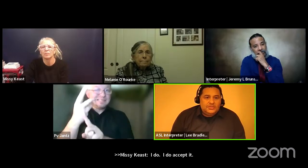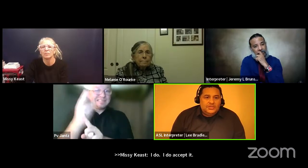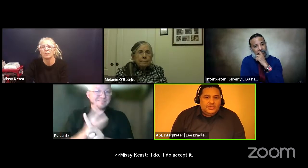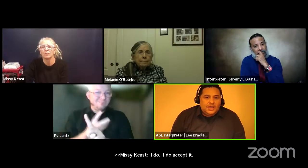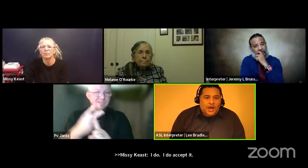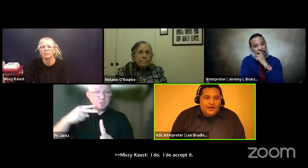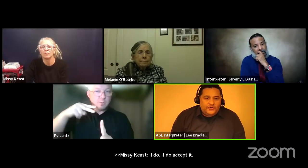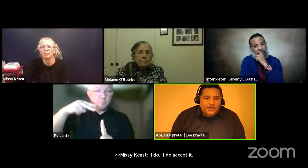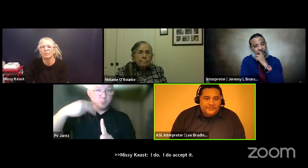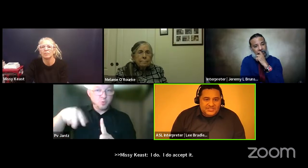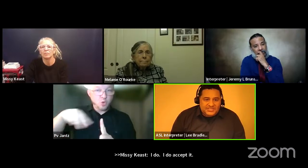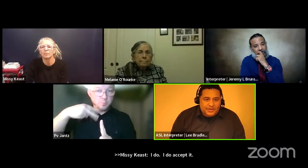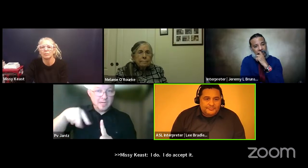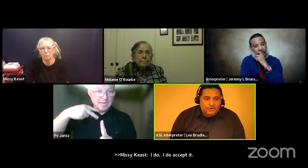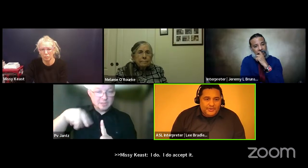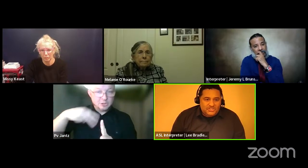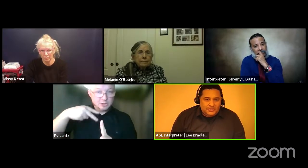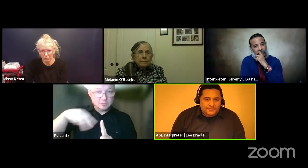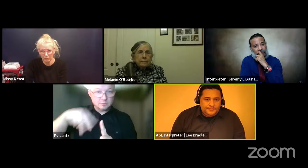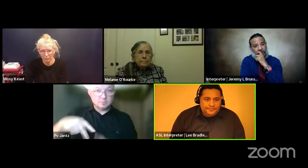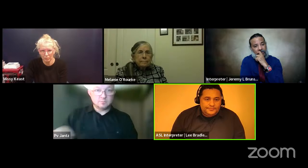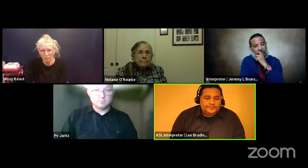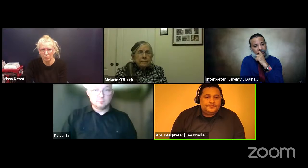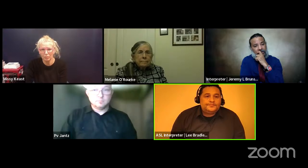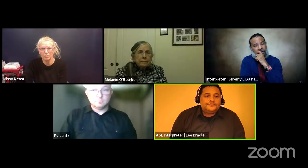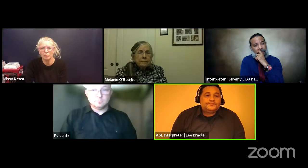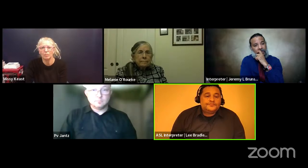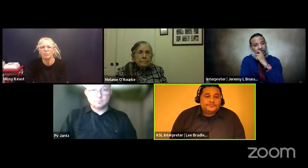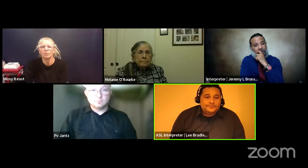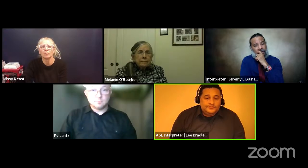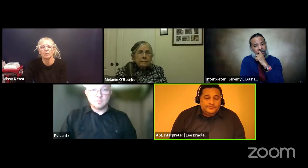resolution offer of 6-month probation.